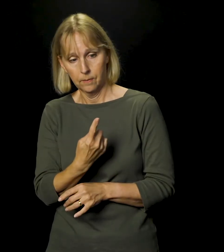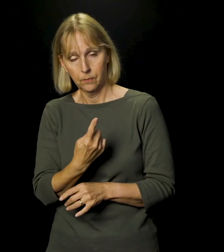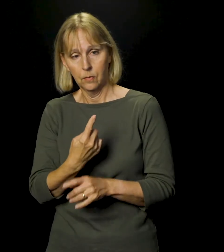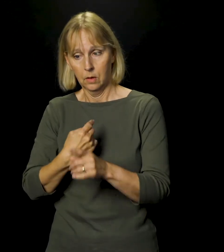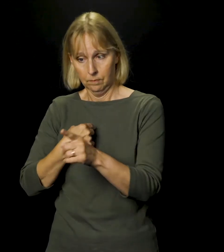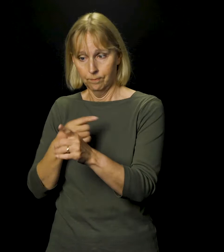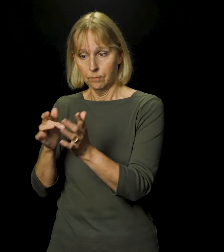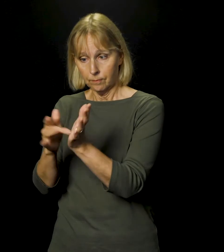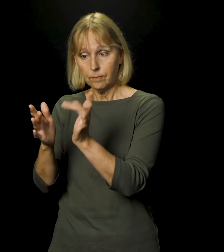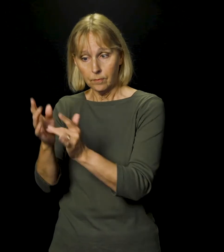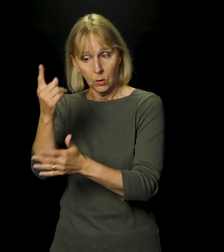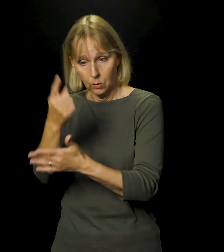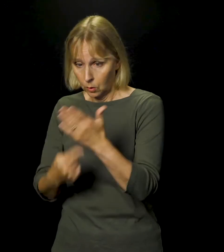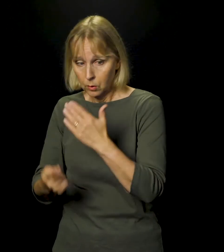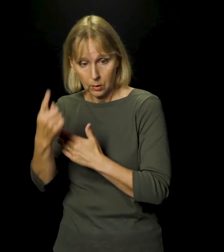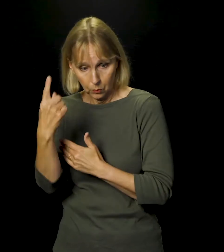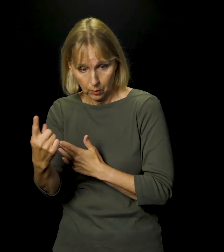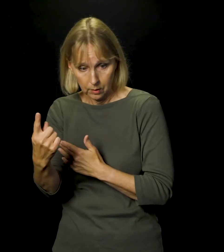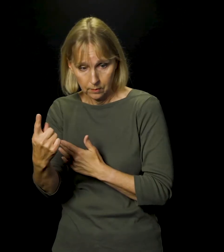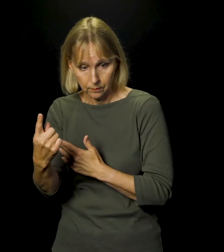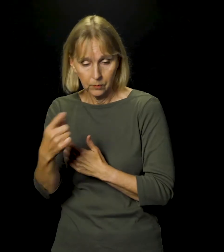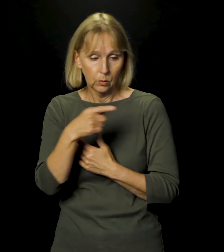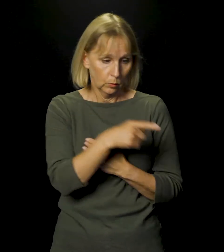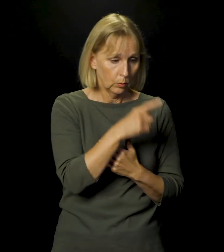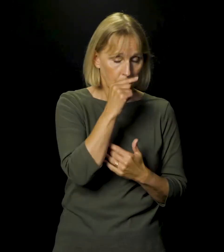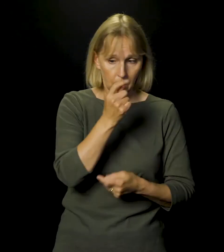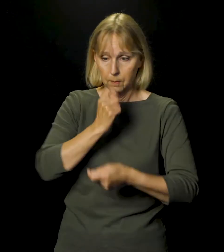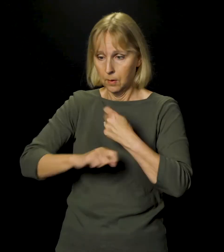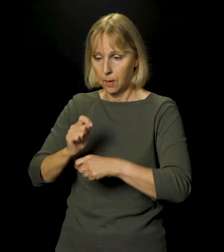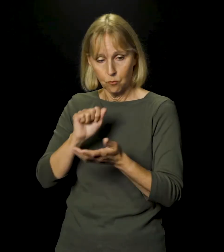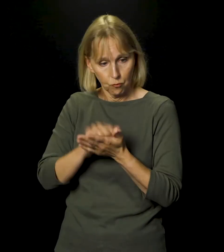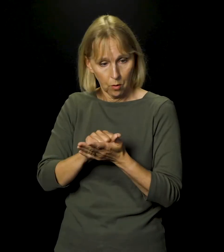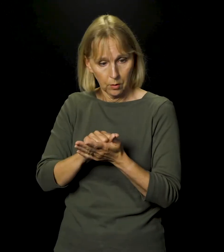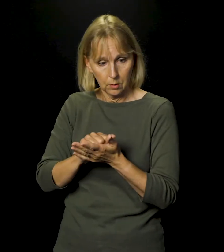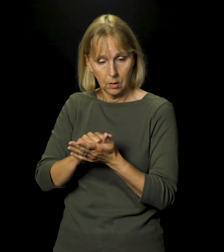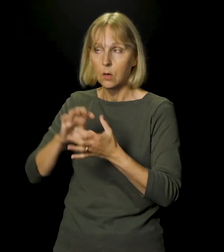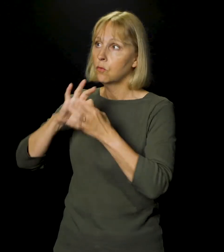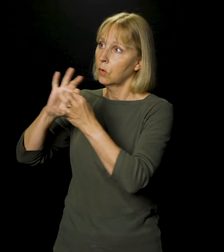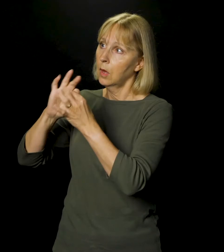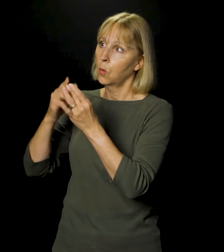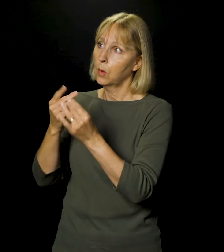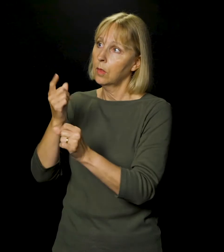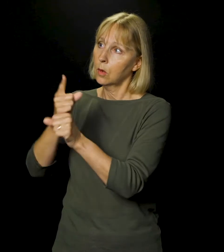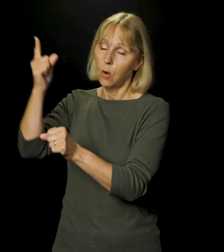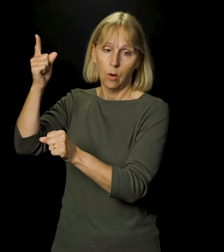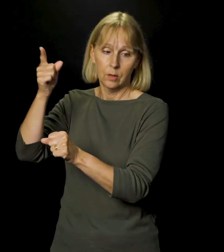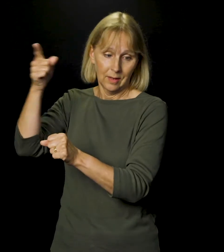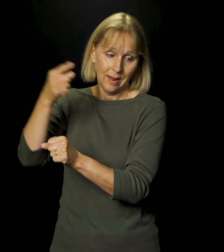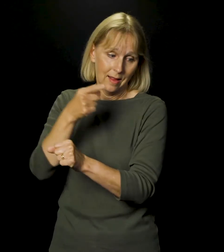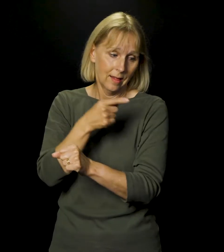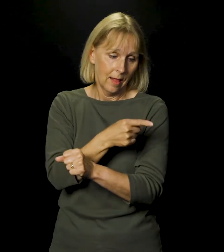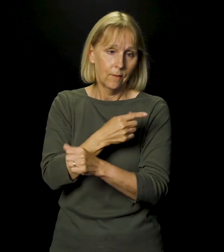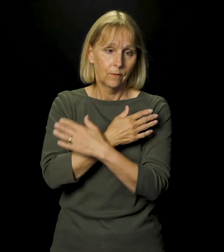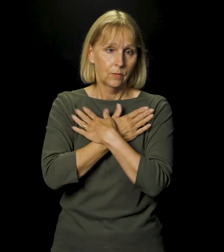I'm the only way that you can be made right with a loving God. And this is not only a